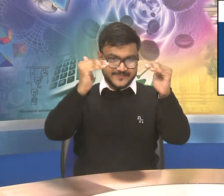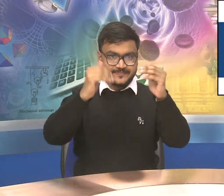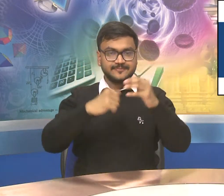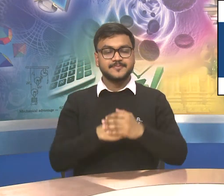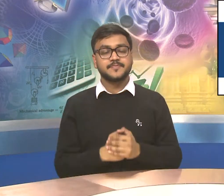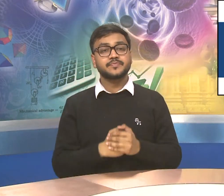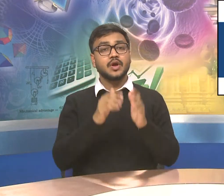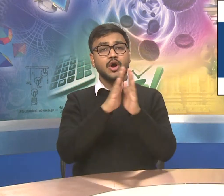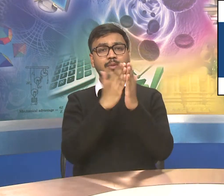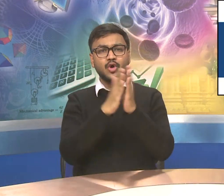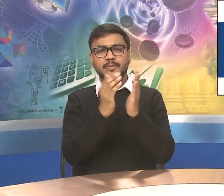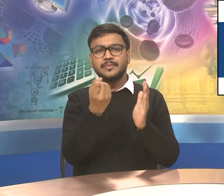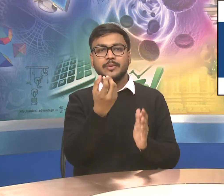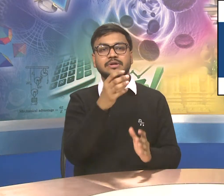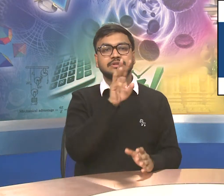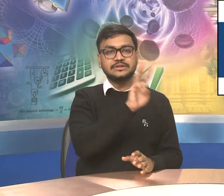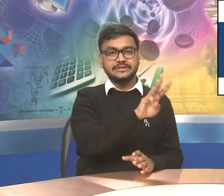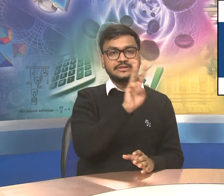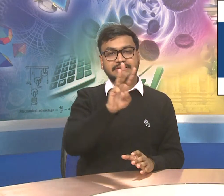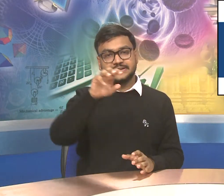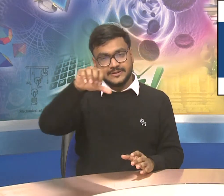Library Senior Secondary Level.